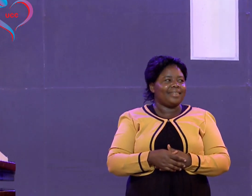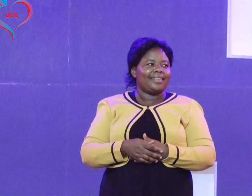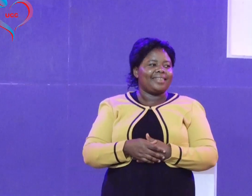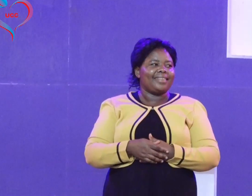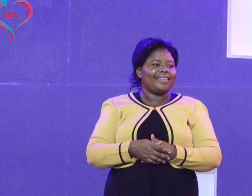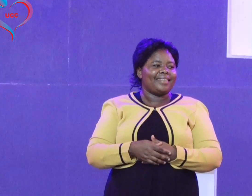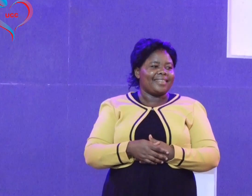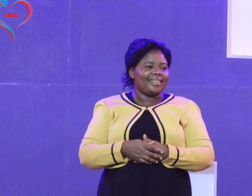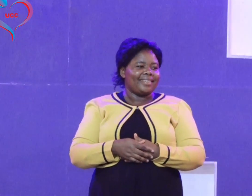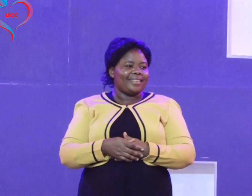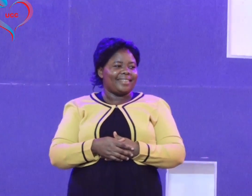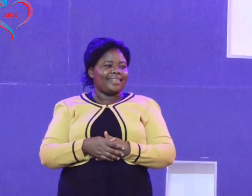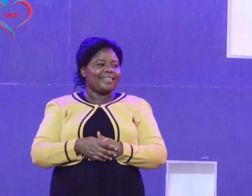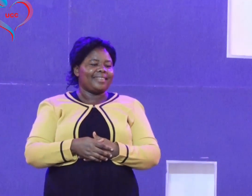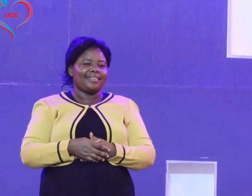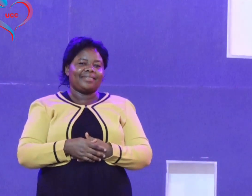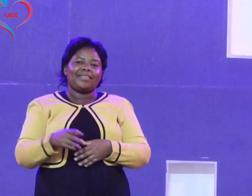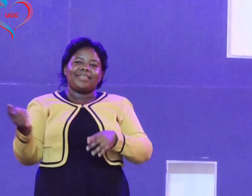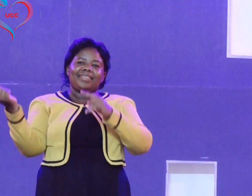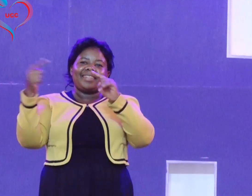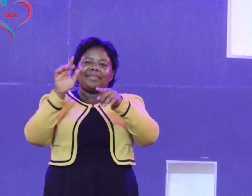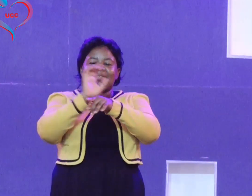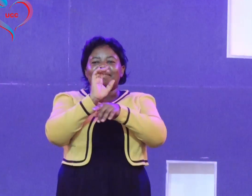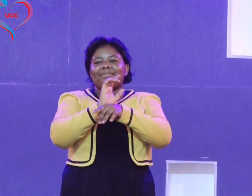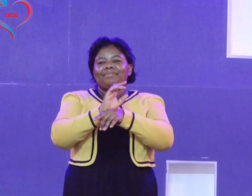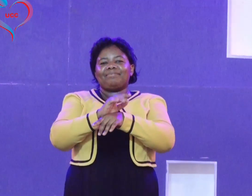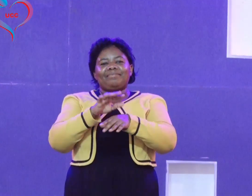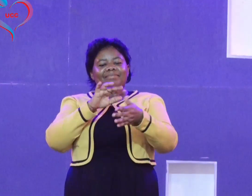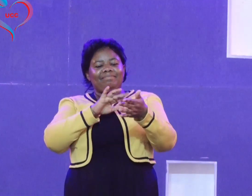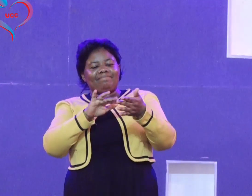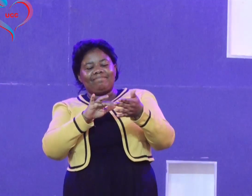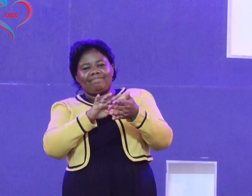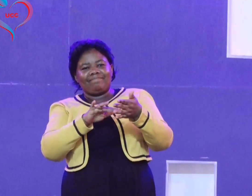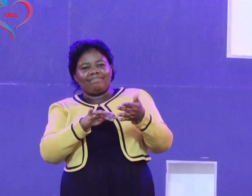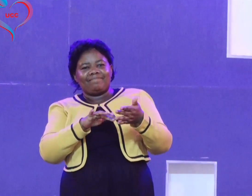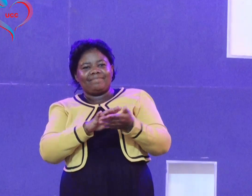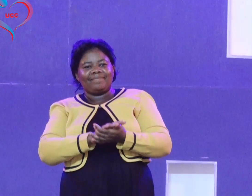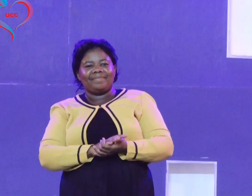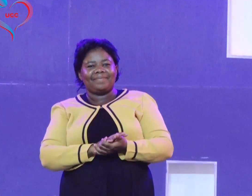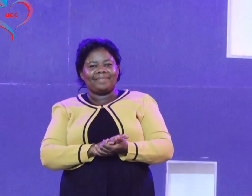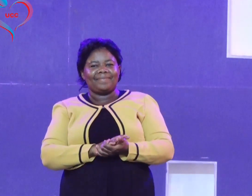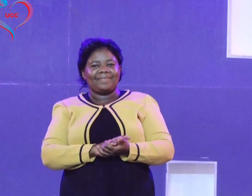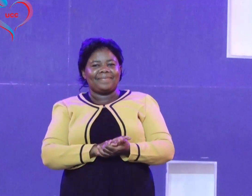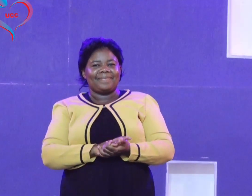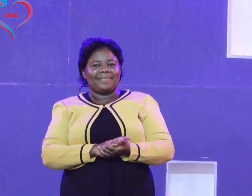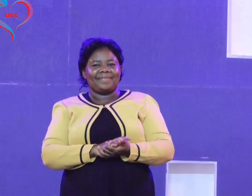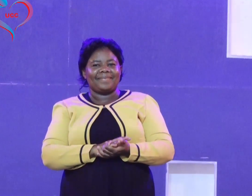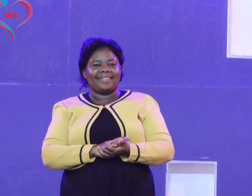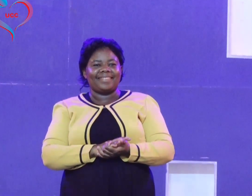Nzija mu church, bera kusimu, nga preacher abulira. Nange nompa time vunula kubanga nangu beda mkulaba